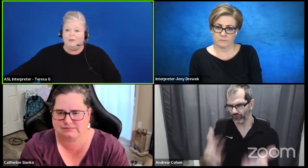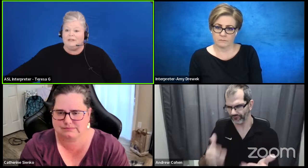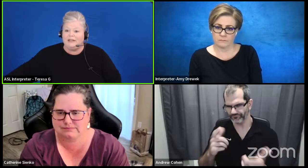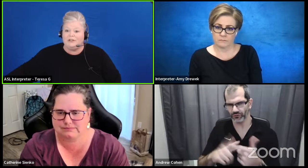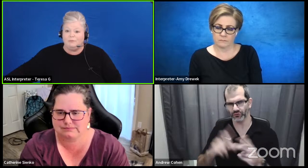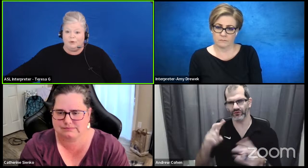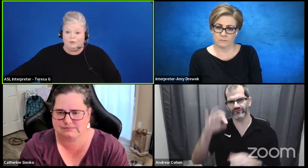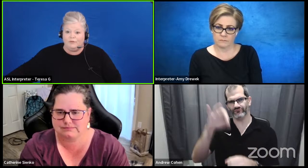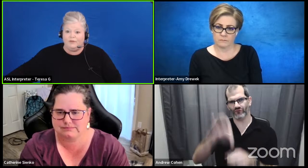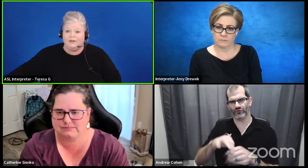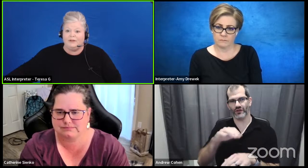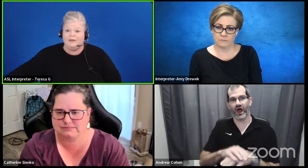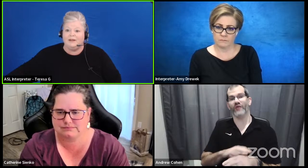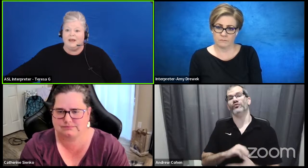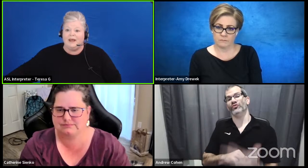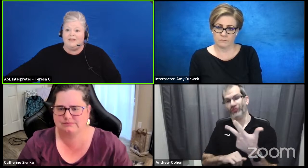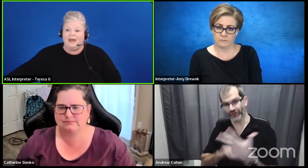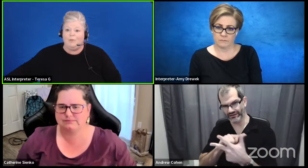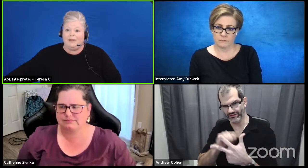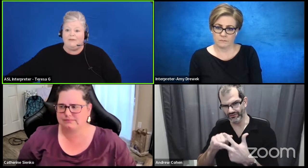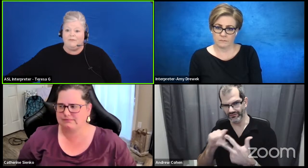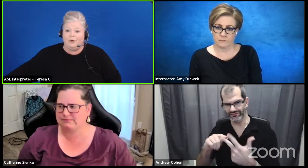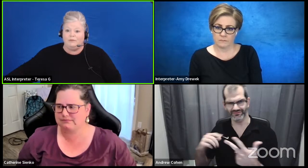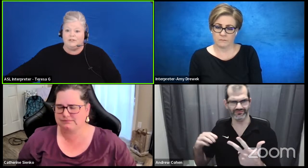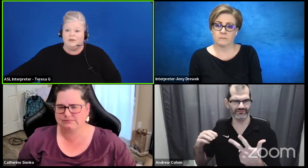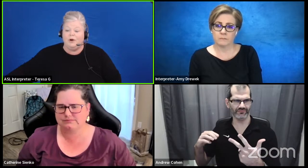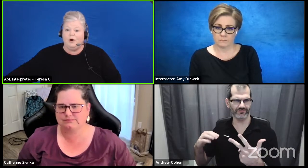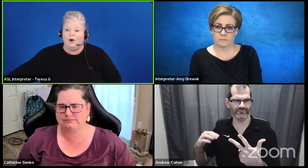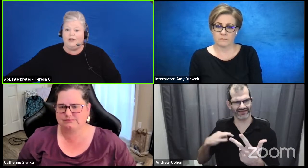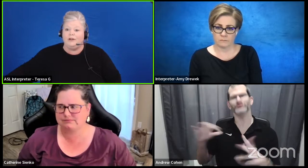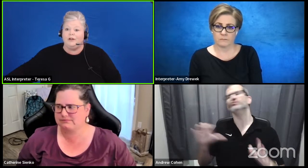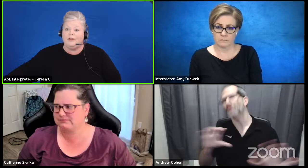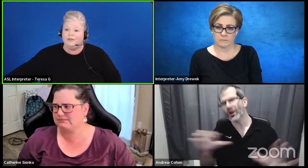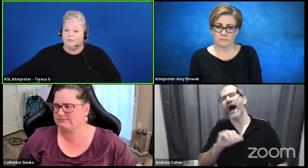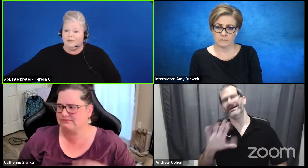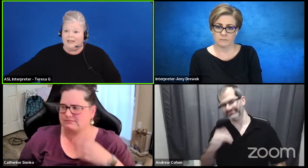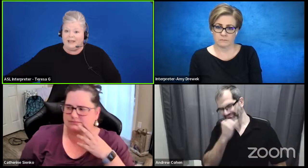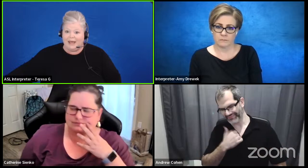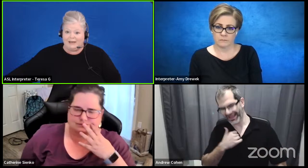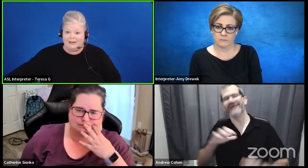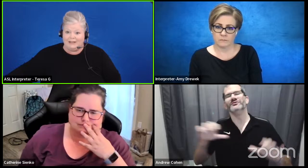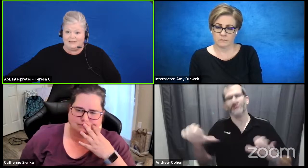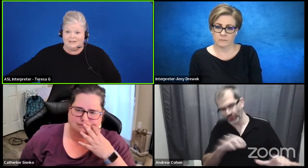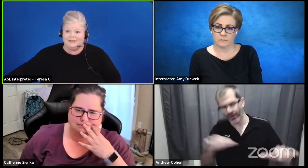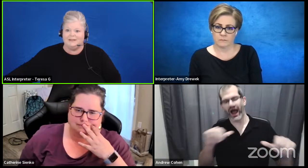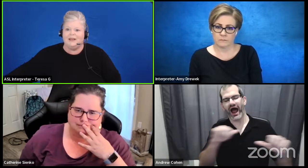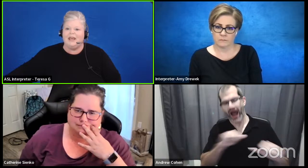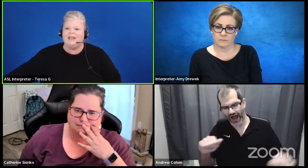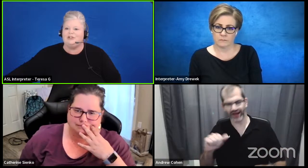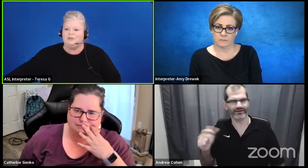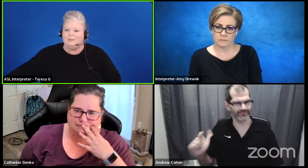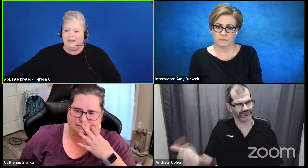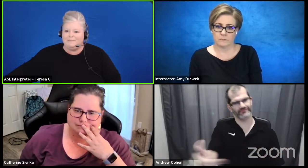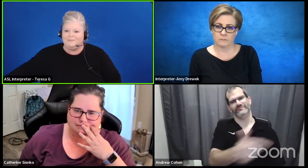So I would like to move that we vote on 3 candidates,